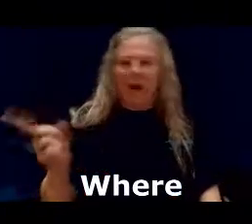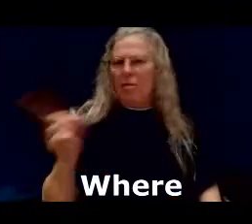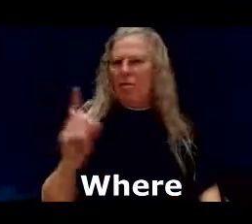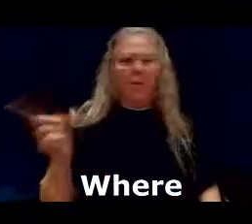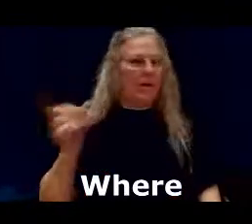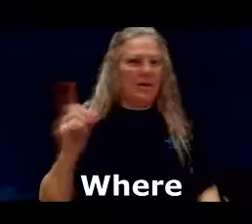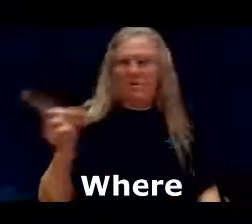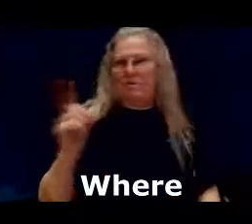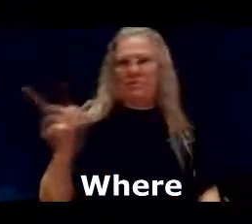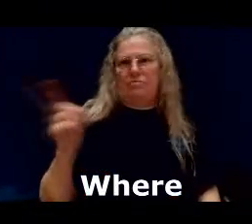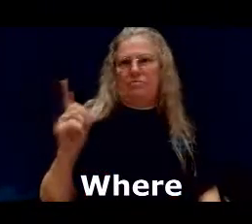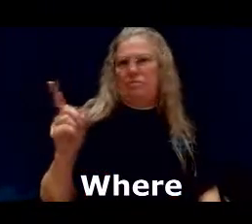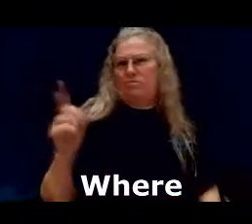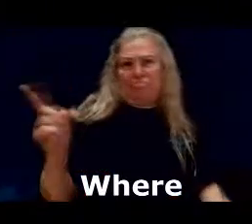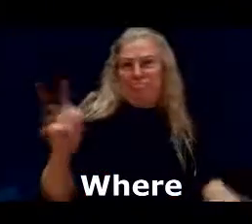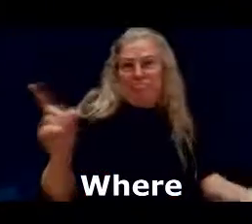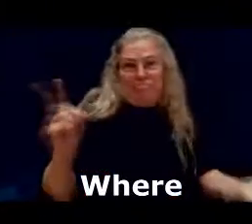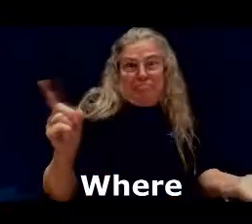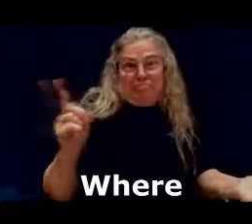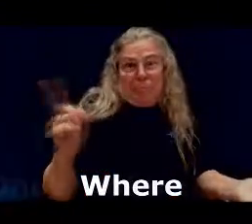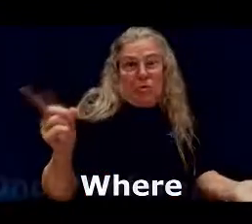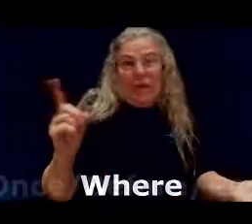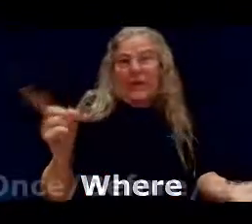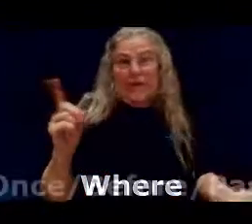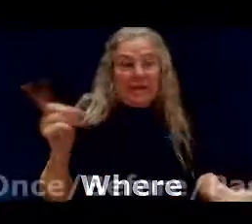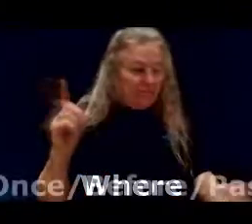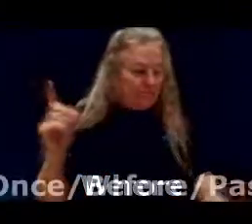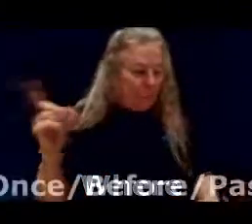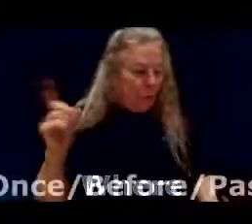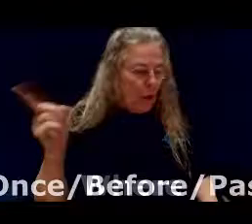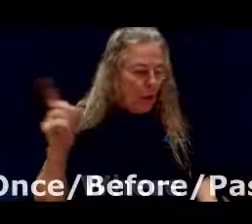Where? And it's just, where is it? Where?